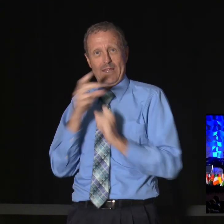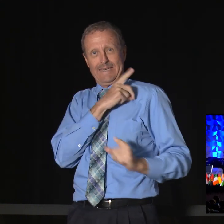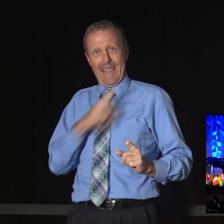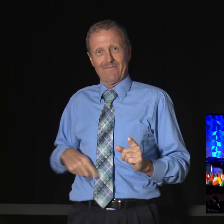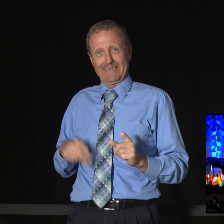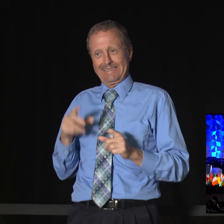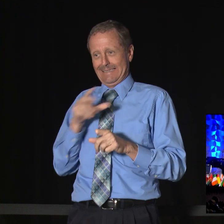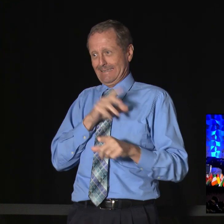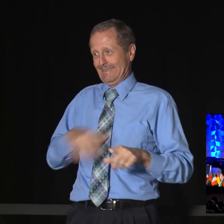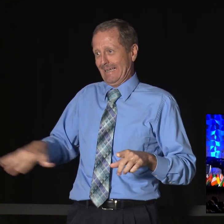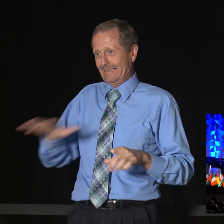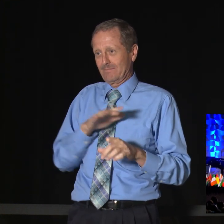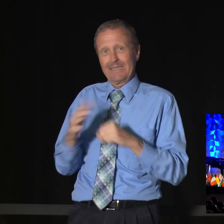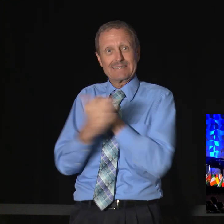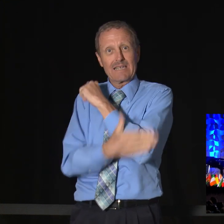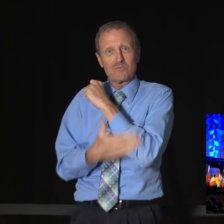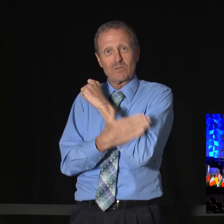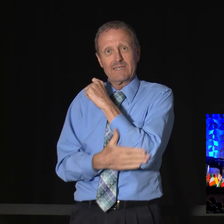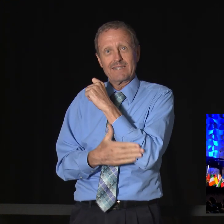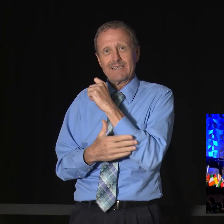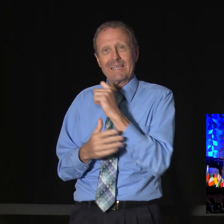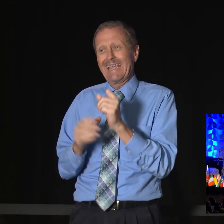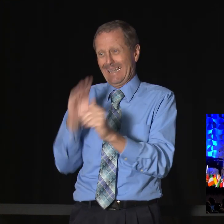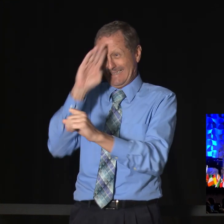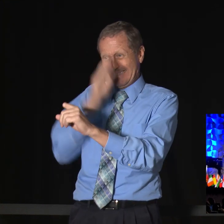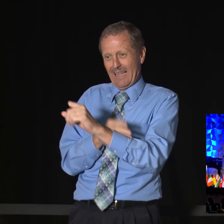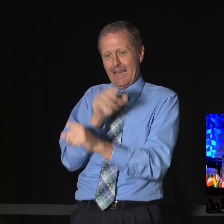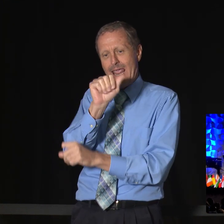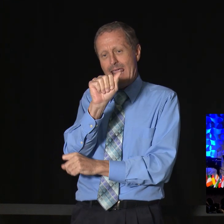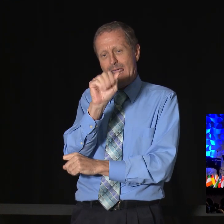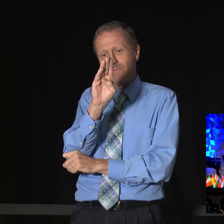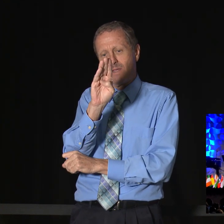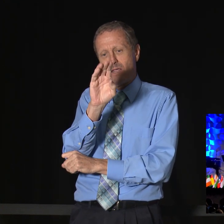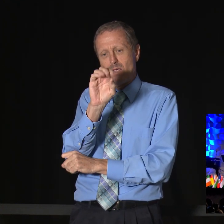at the hands of his own son, Absalom.